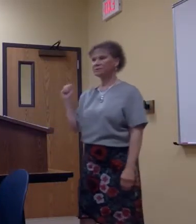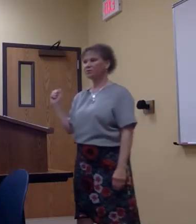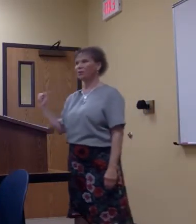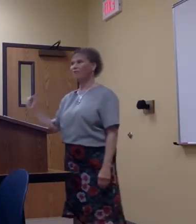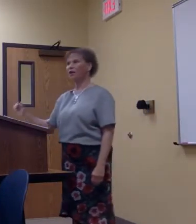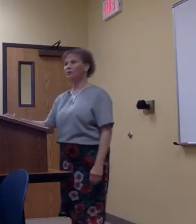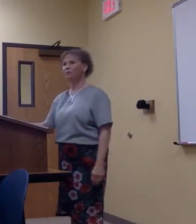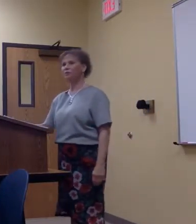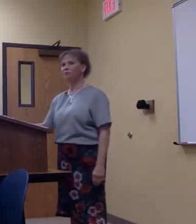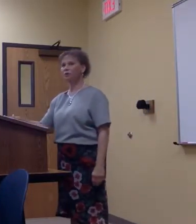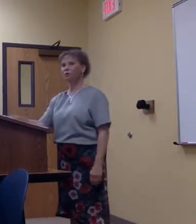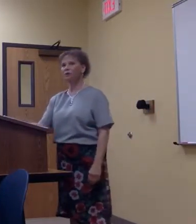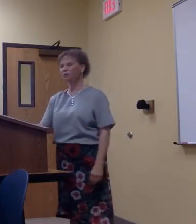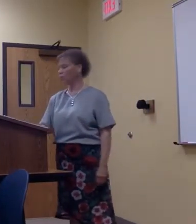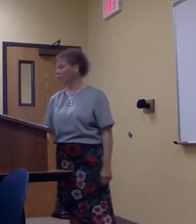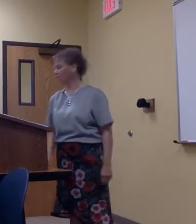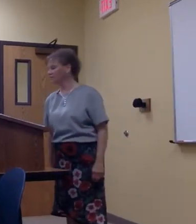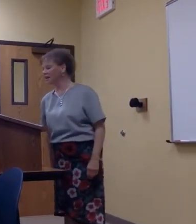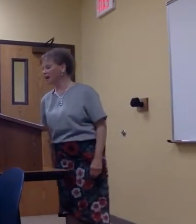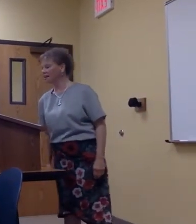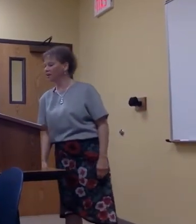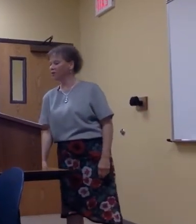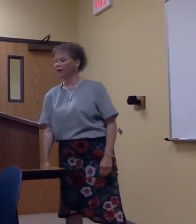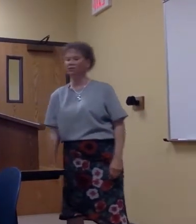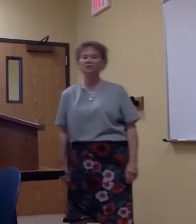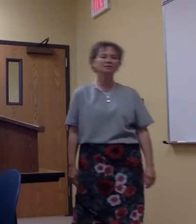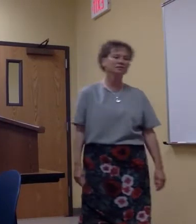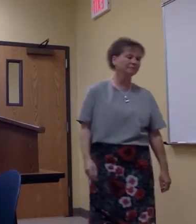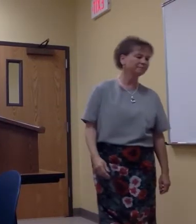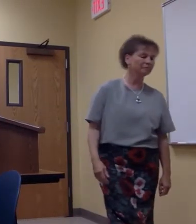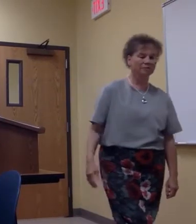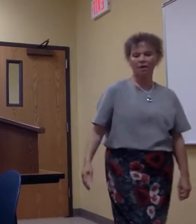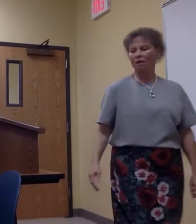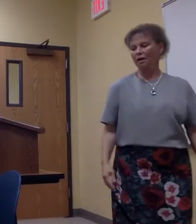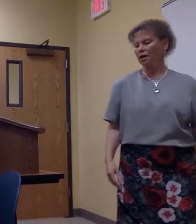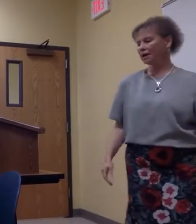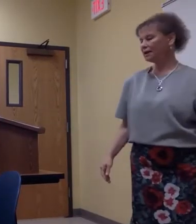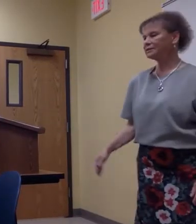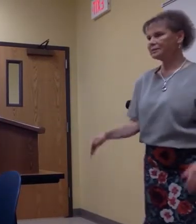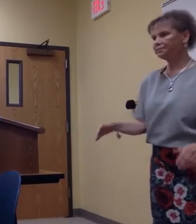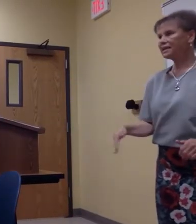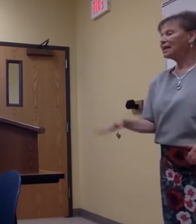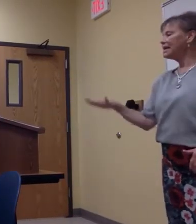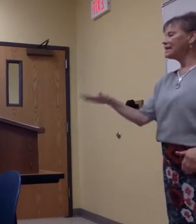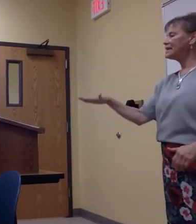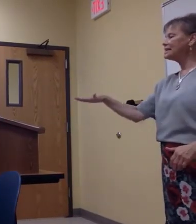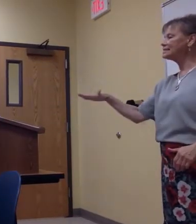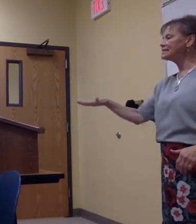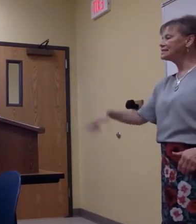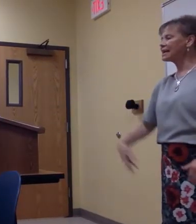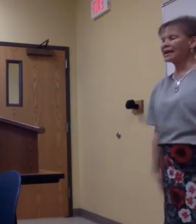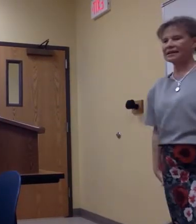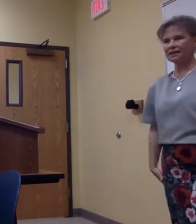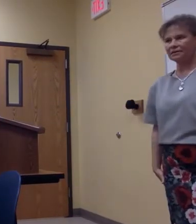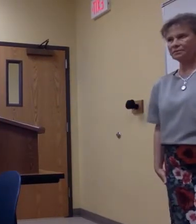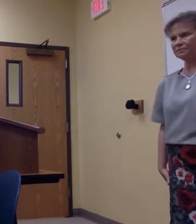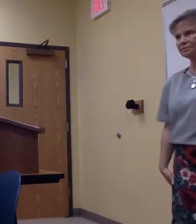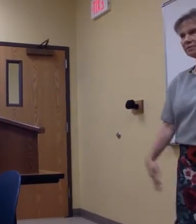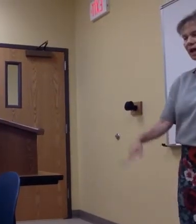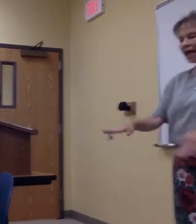Everybody following me? We're on page 159 in locations. All right. He is indicating